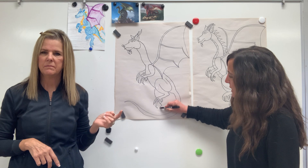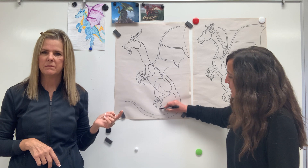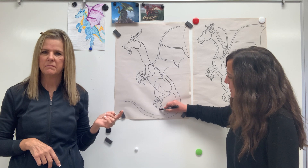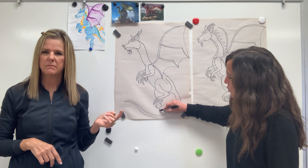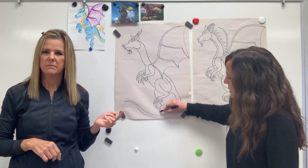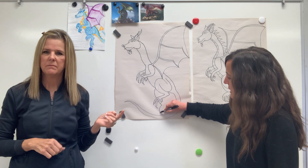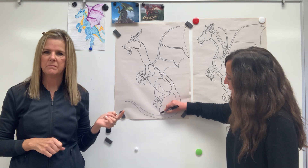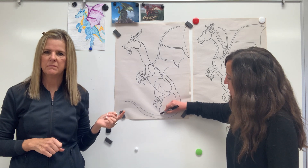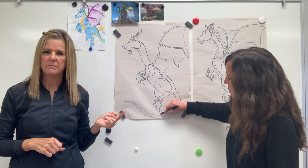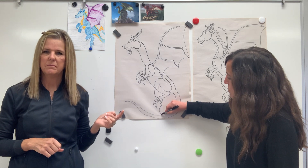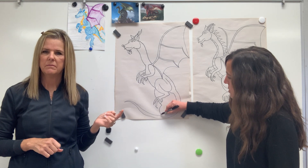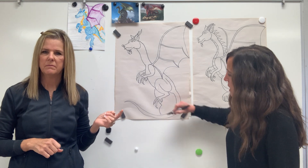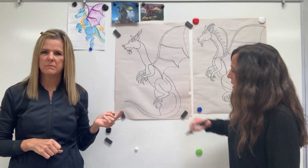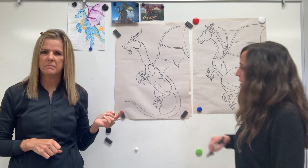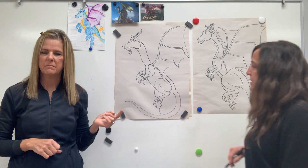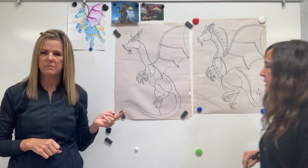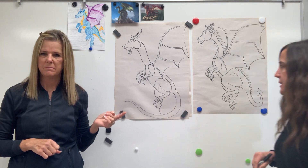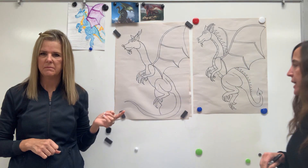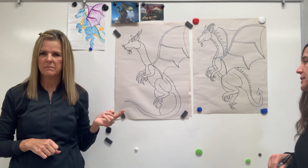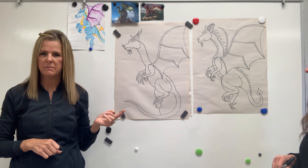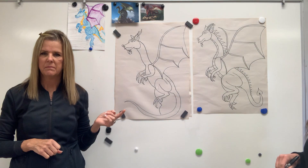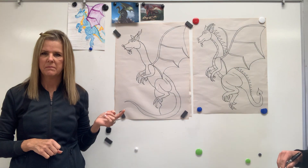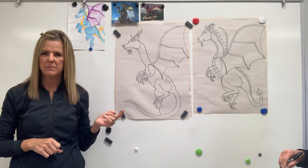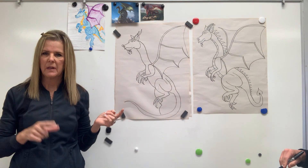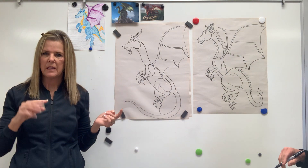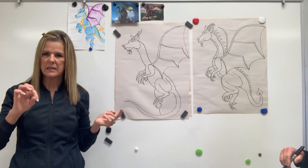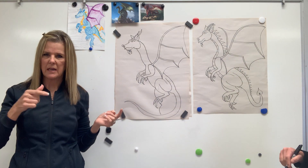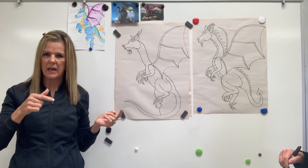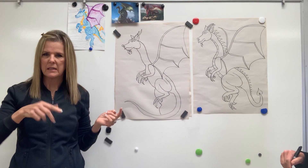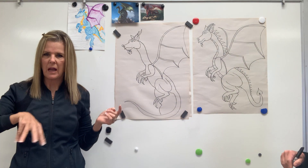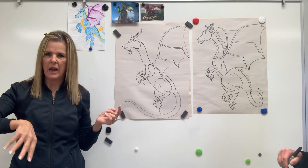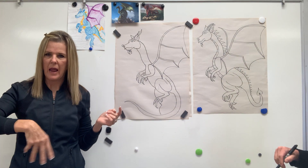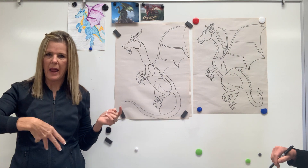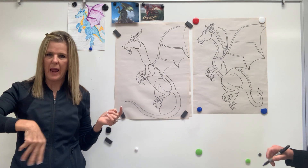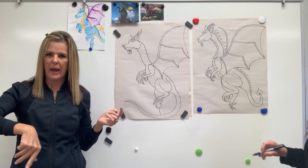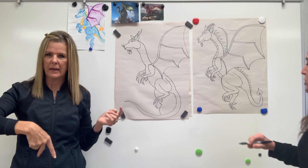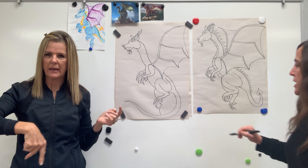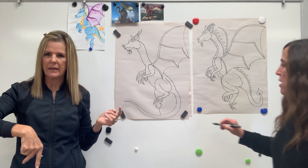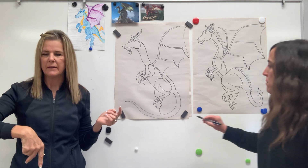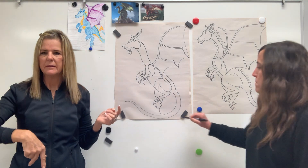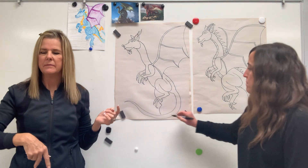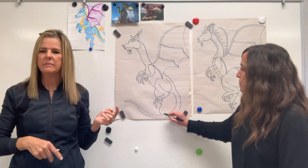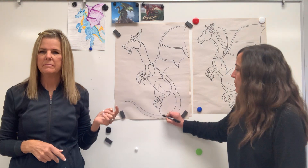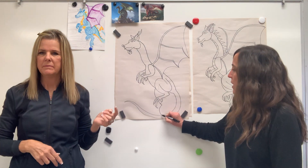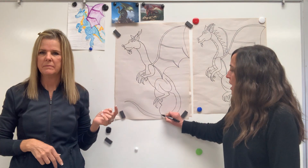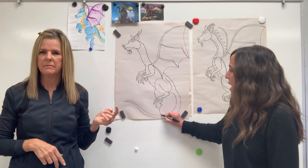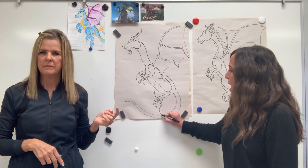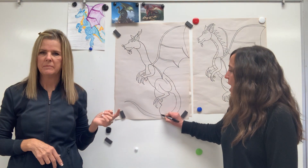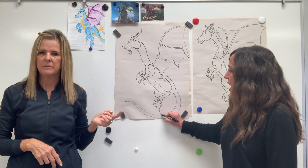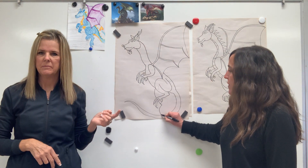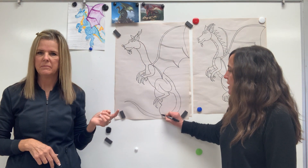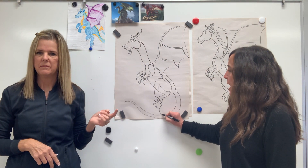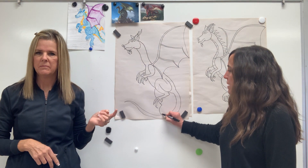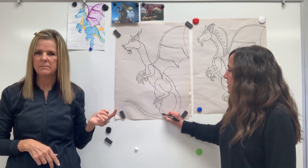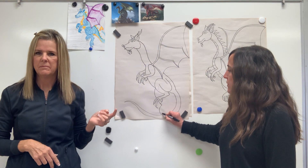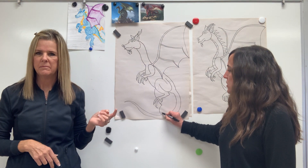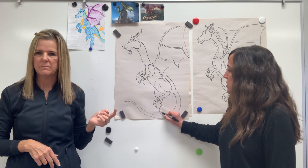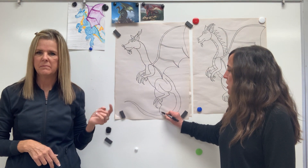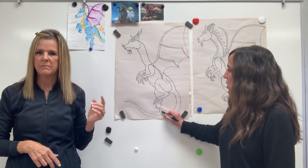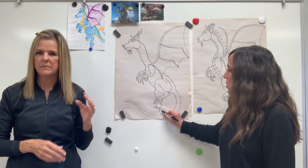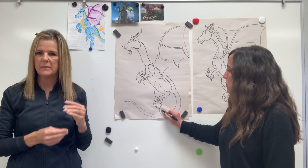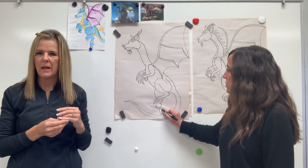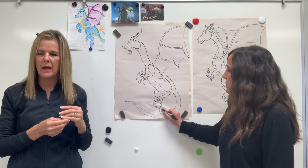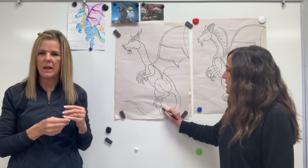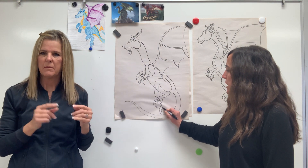hanging, slanting more down, because his leg's kind of dangling. So I'm gonna slant it more down, and then add my